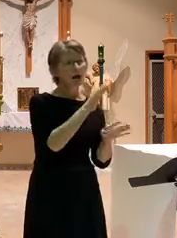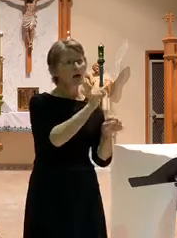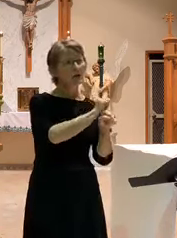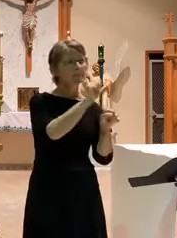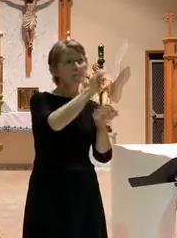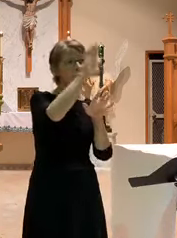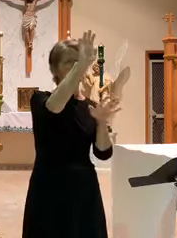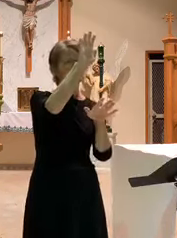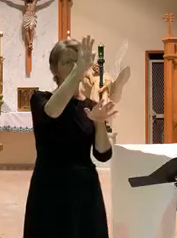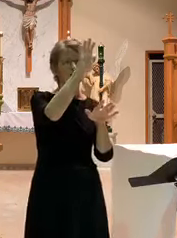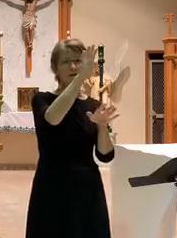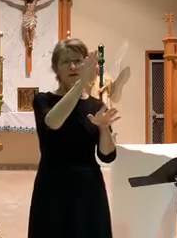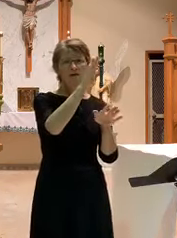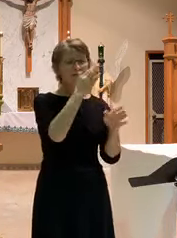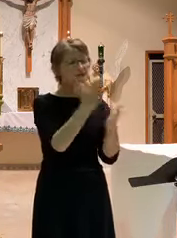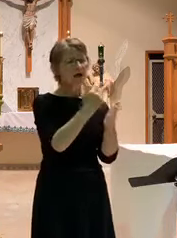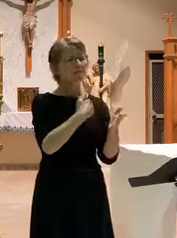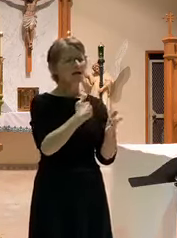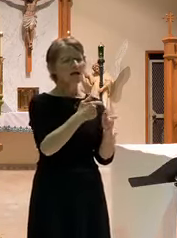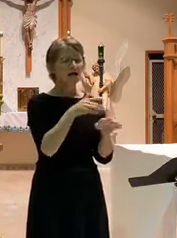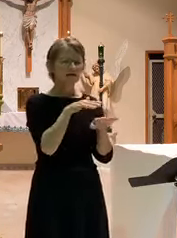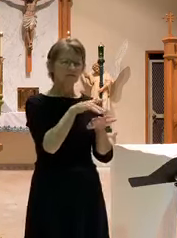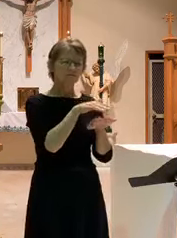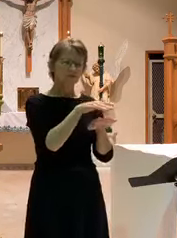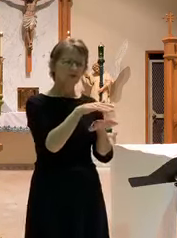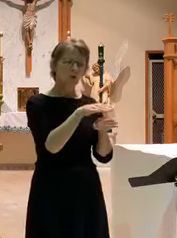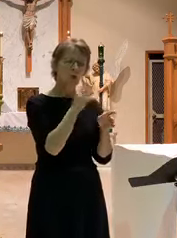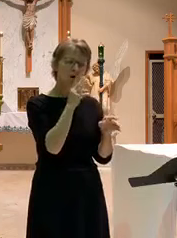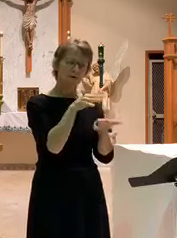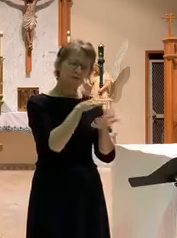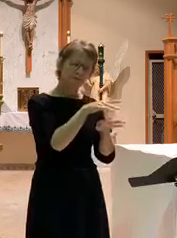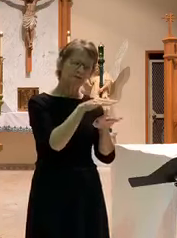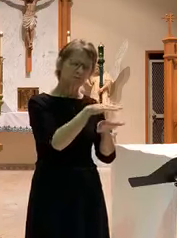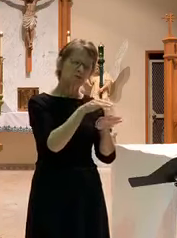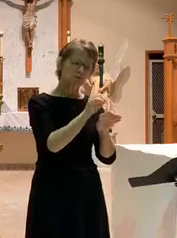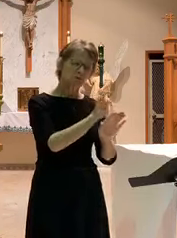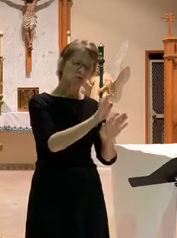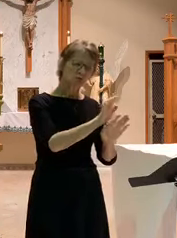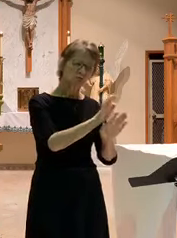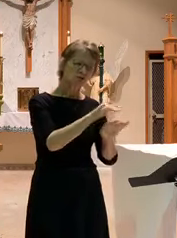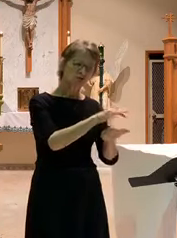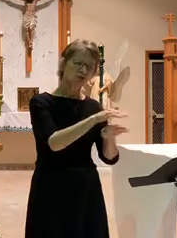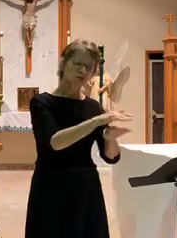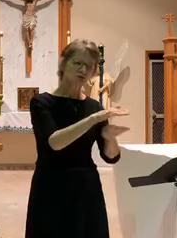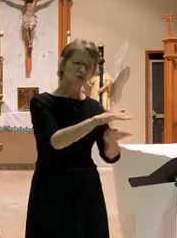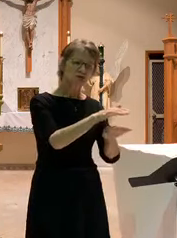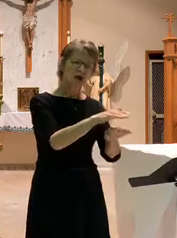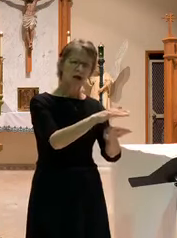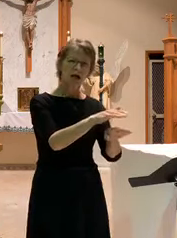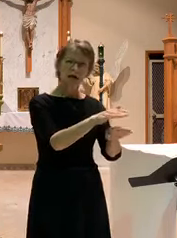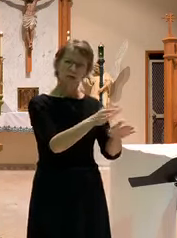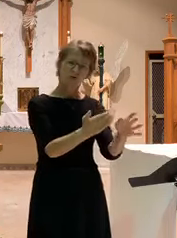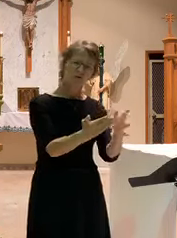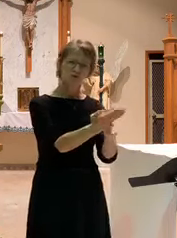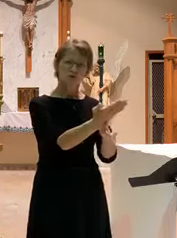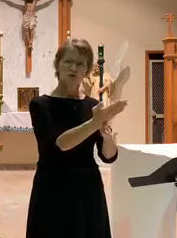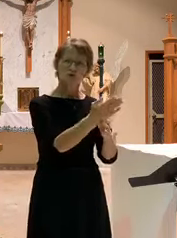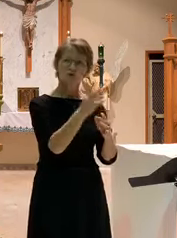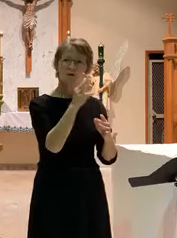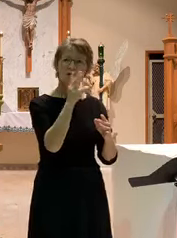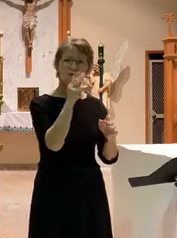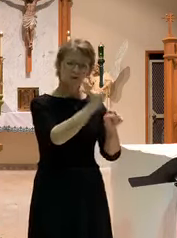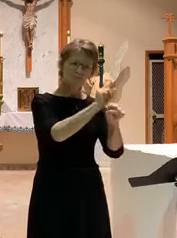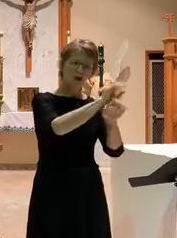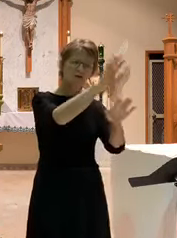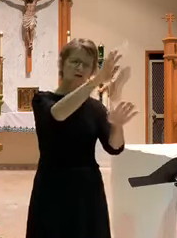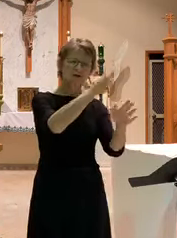carved a canyon through the mountain. The river, now large and powerful, finally